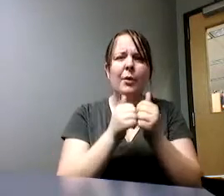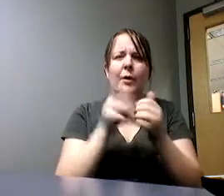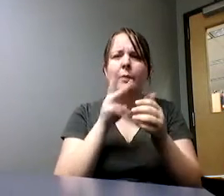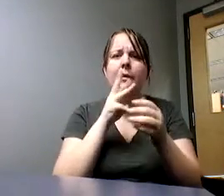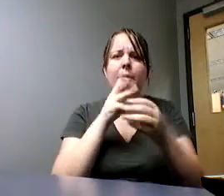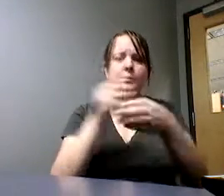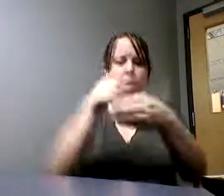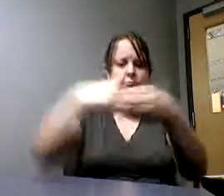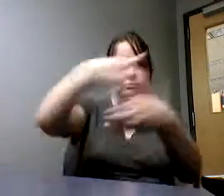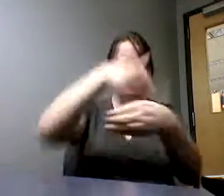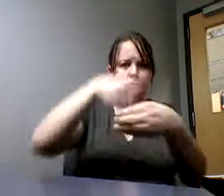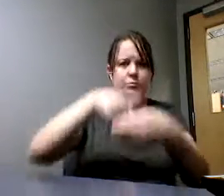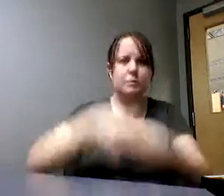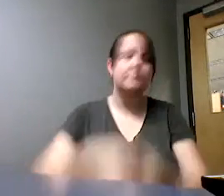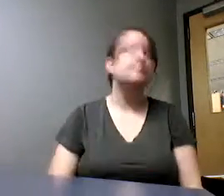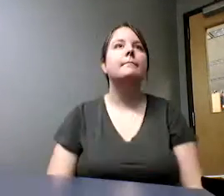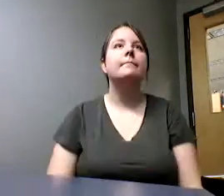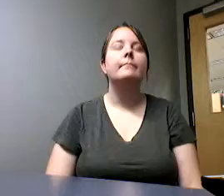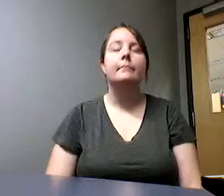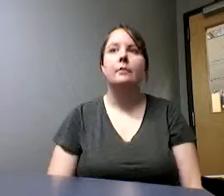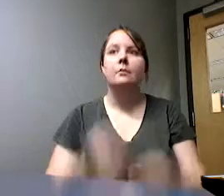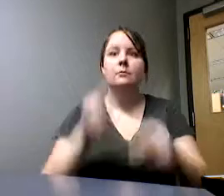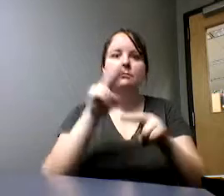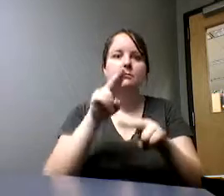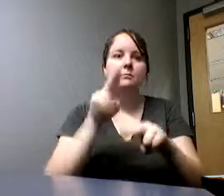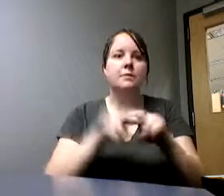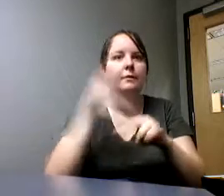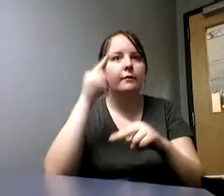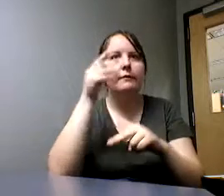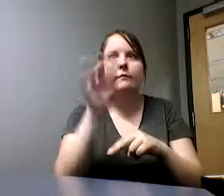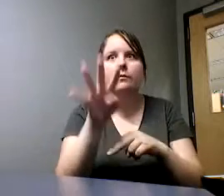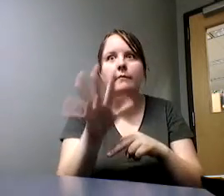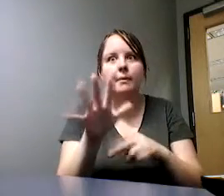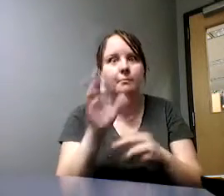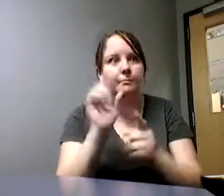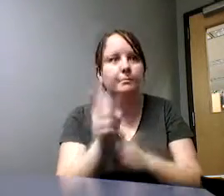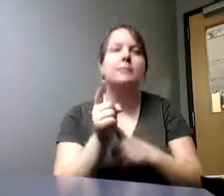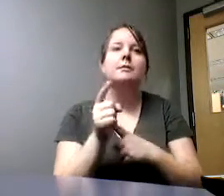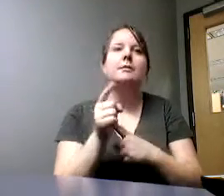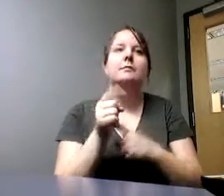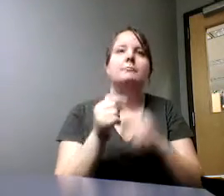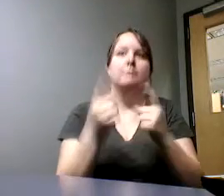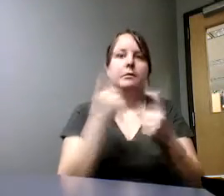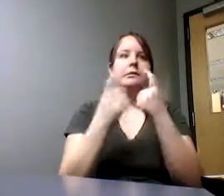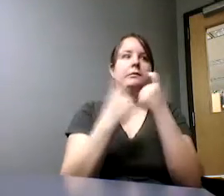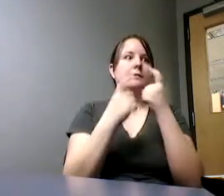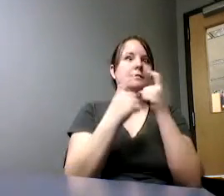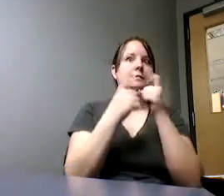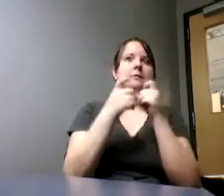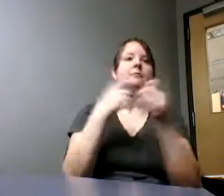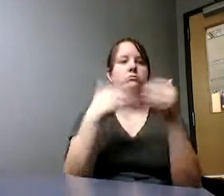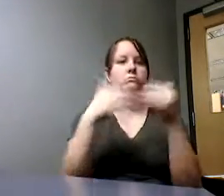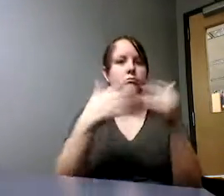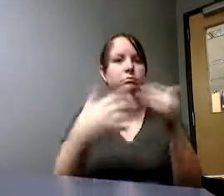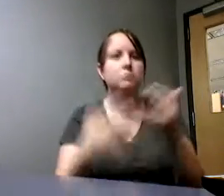and no. And we sat there for 45 minutes, they asked me questions. Mr. Turner, yes. Mr. Turner, and I said, no. when they finally came up